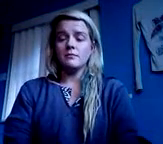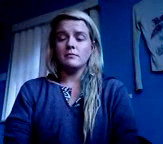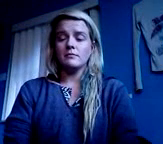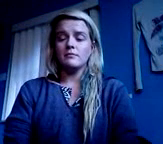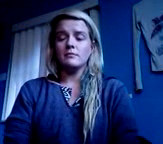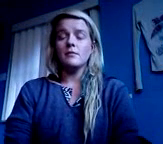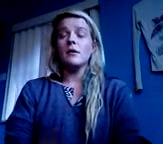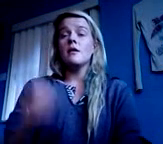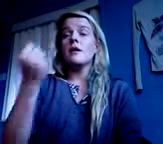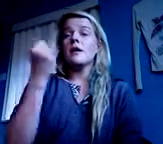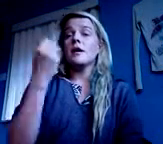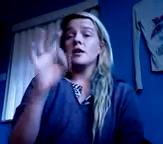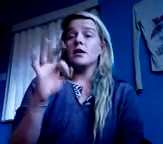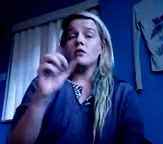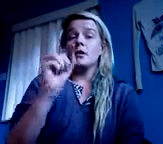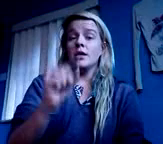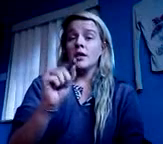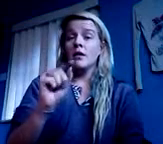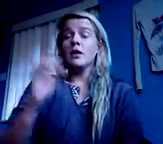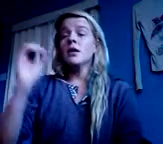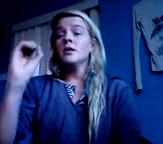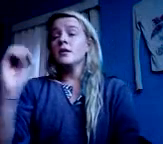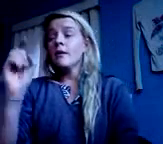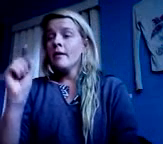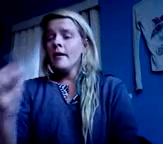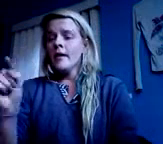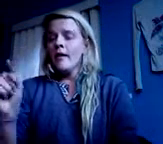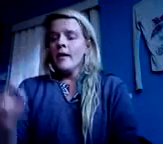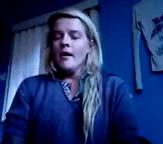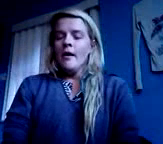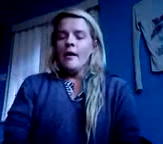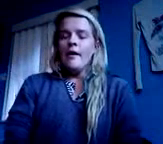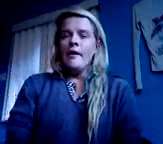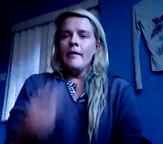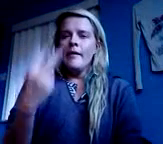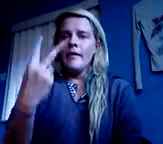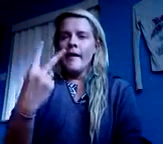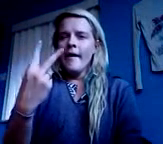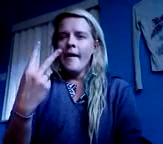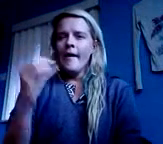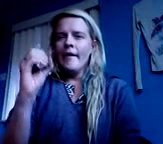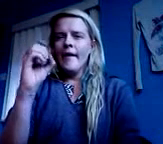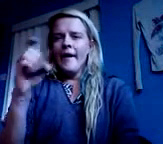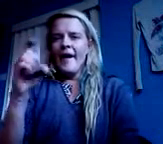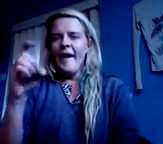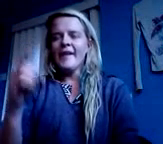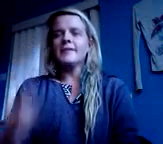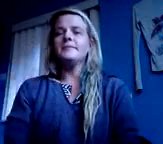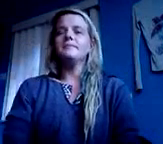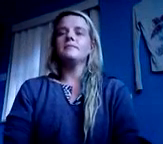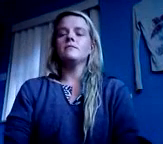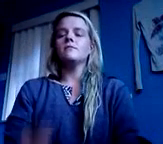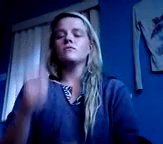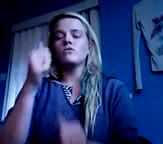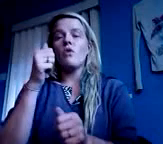here, and there's 2 oxygens for every O2 molecule. So that means we're going to have to multiply 2 by something